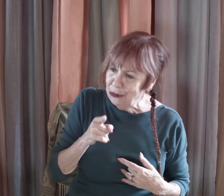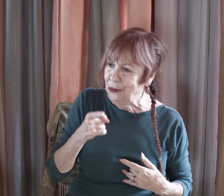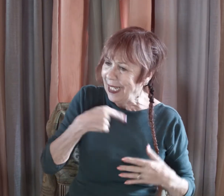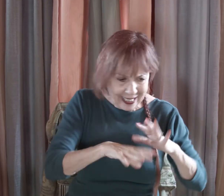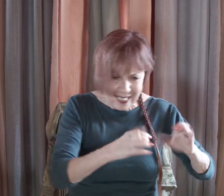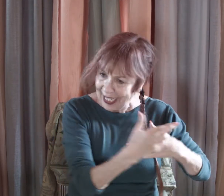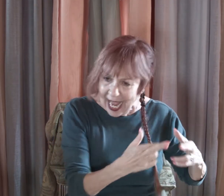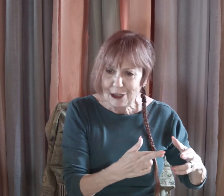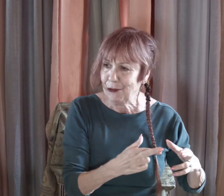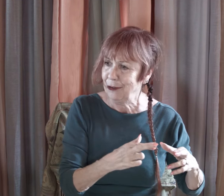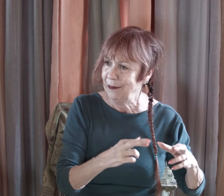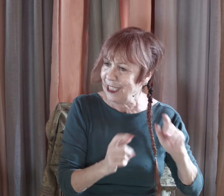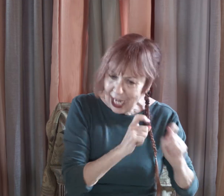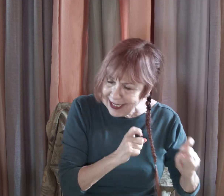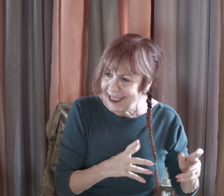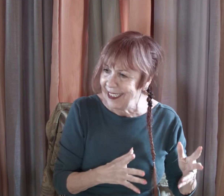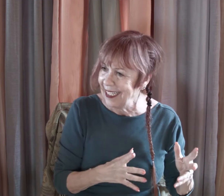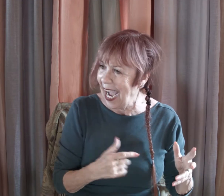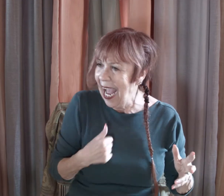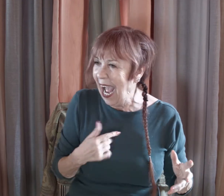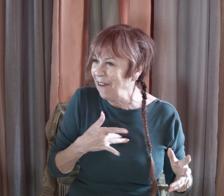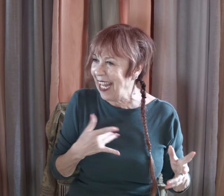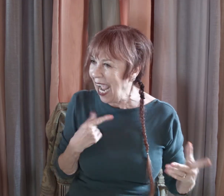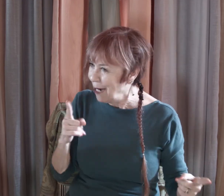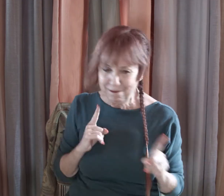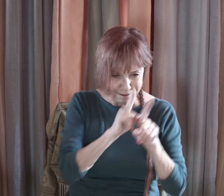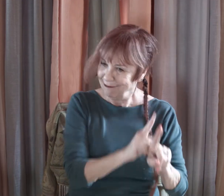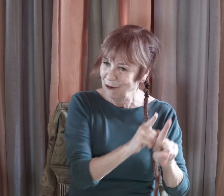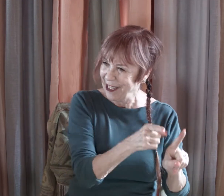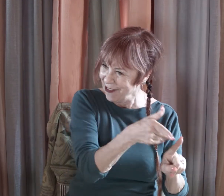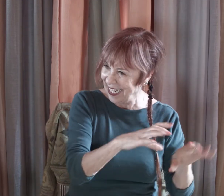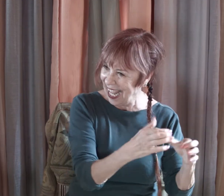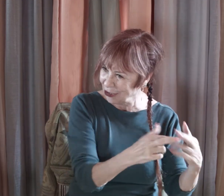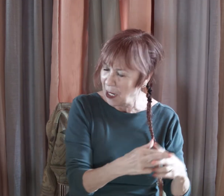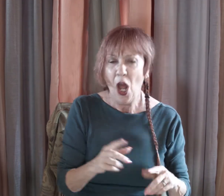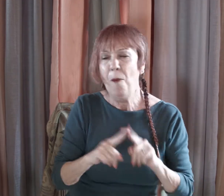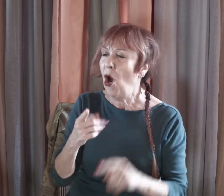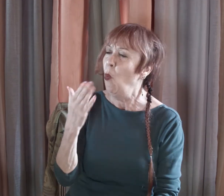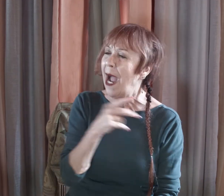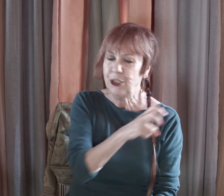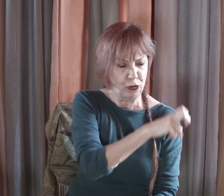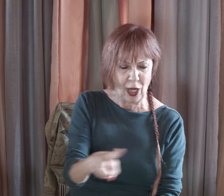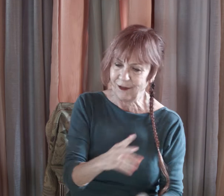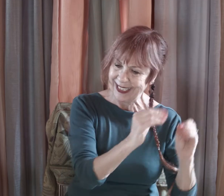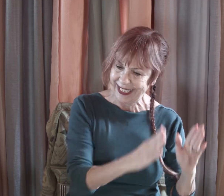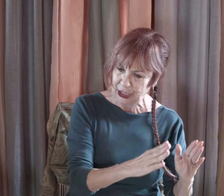classroom, changing the way, yes. I mean, I'm there with you, but what made you want to transition from teacher